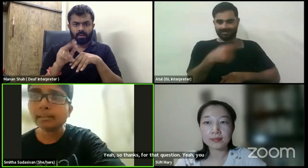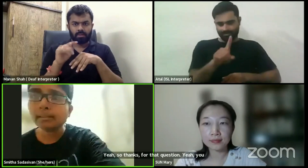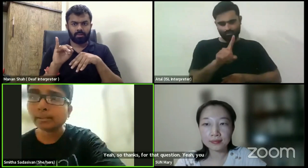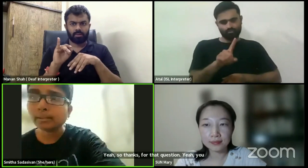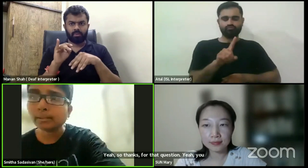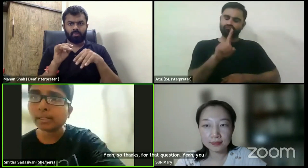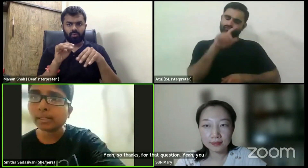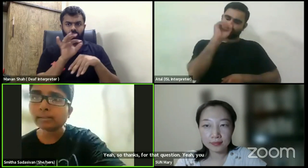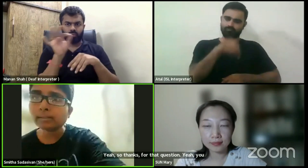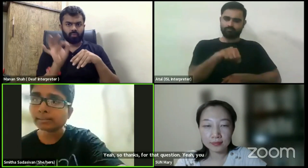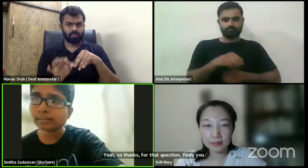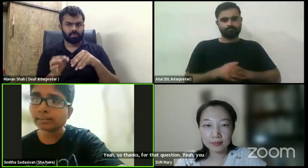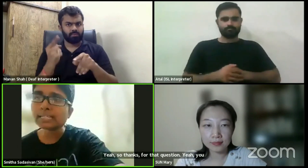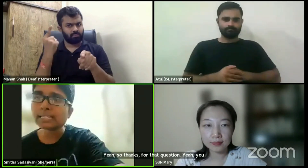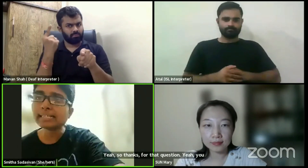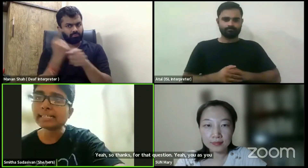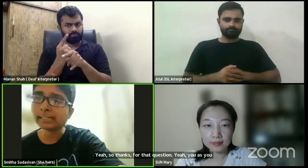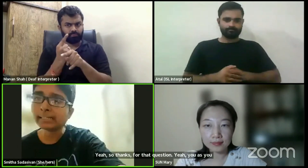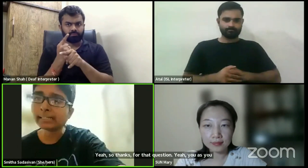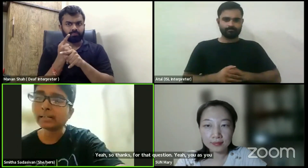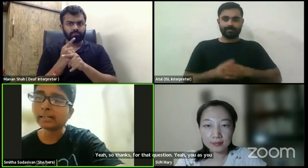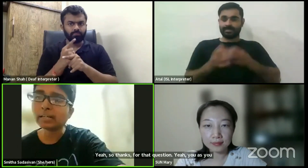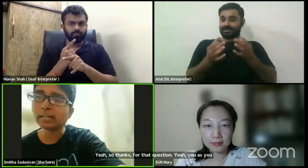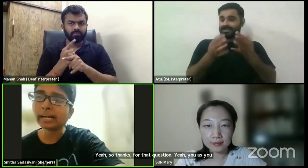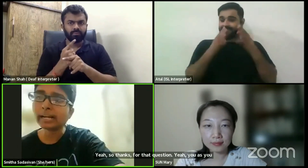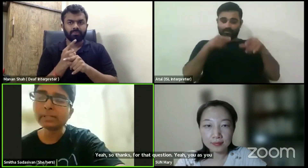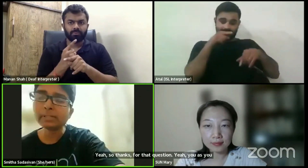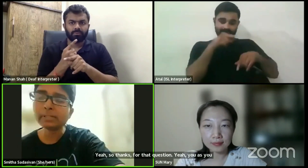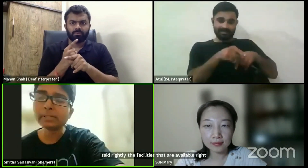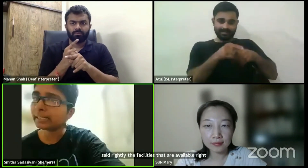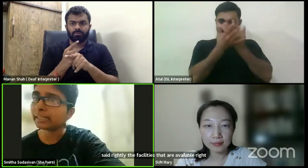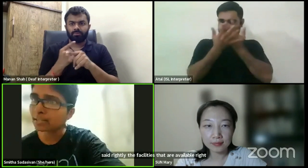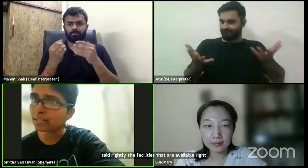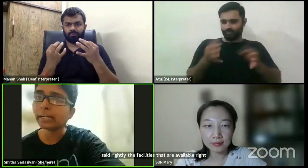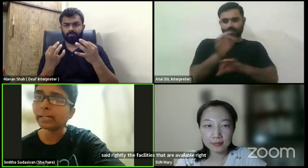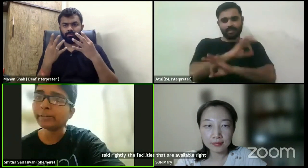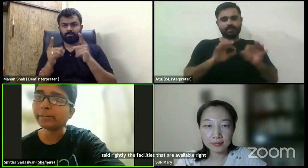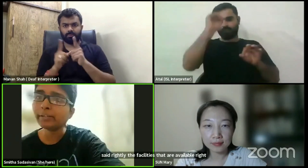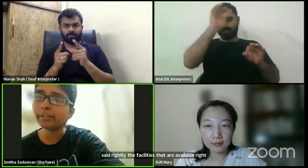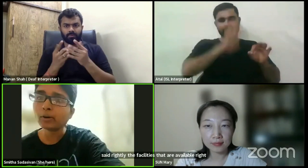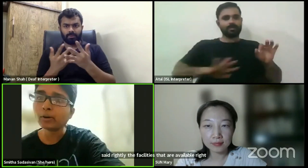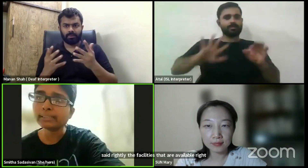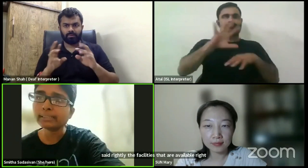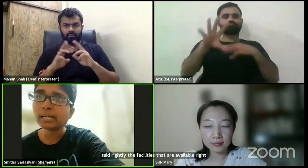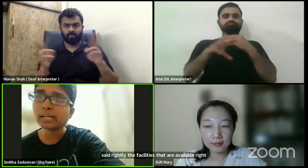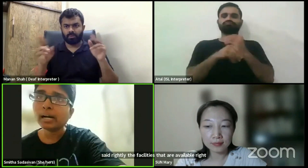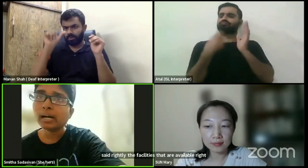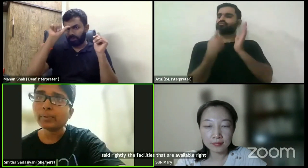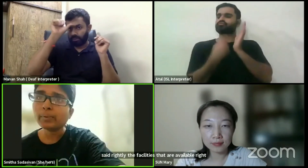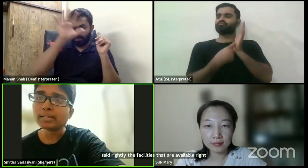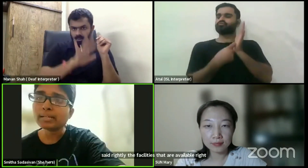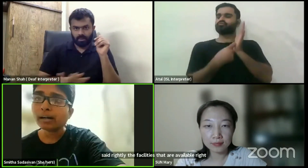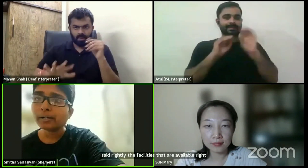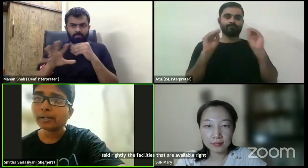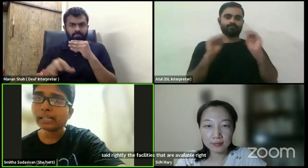rightly, the facilities that are available right now in the country is not adequate enough for all these things.